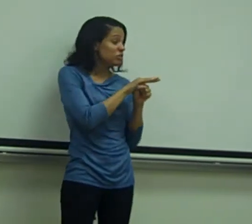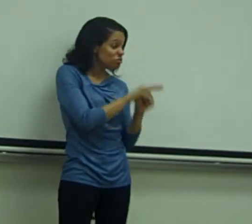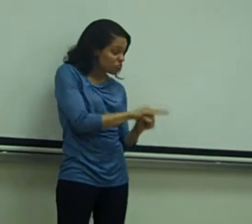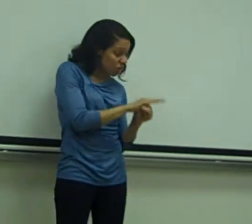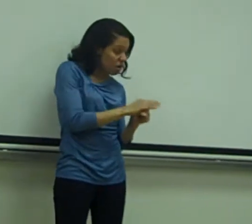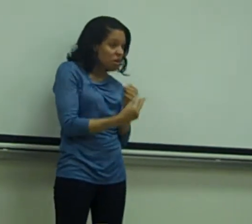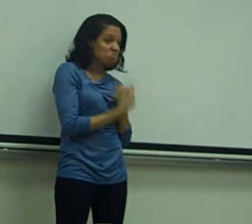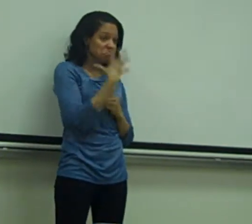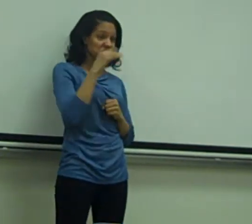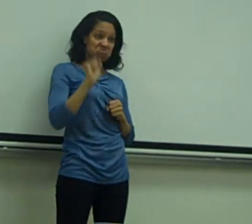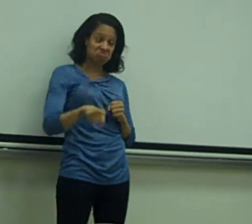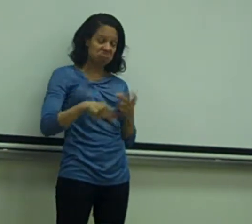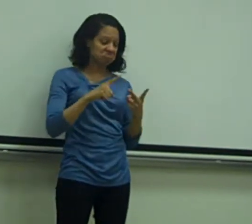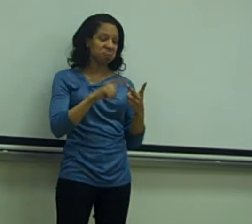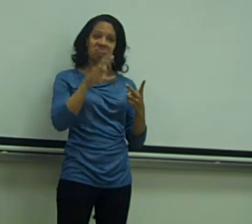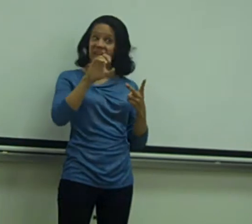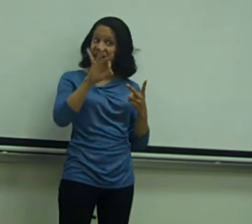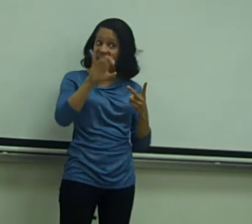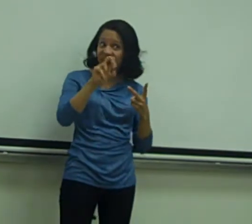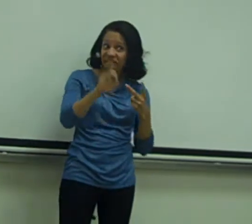it, and